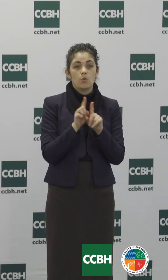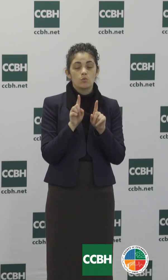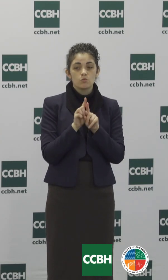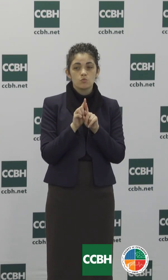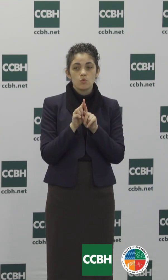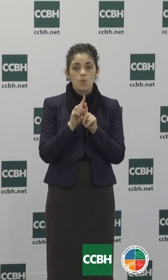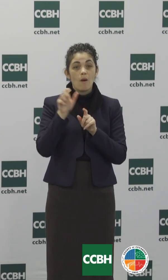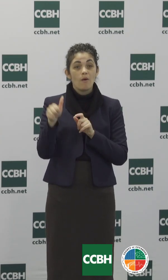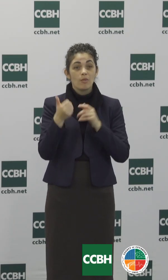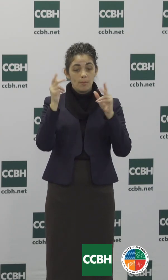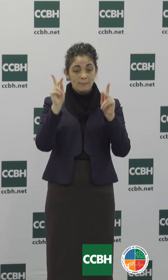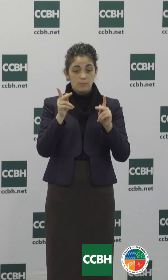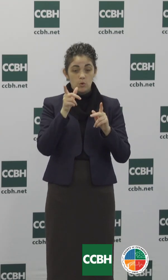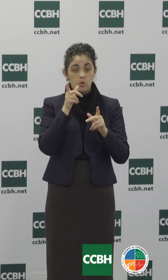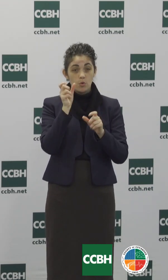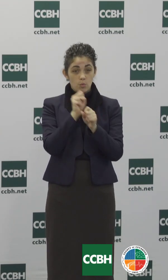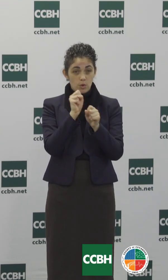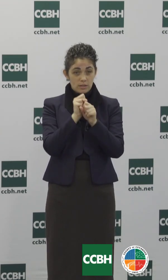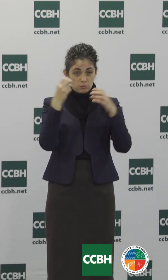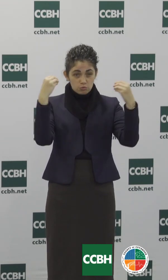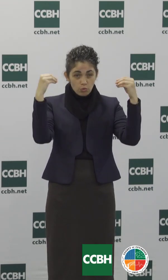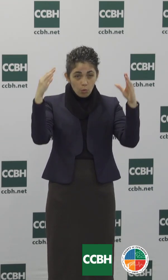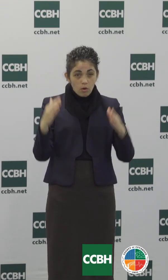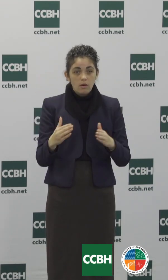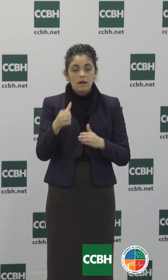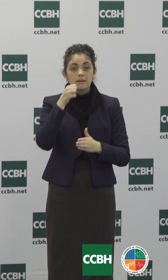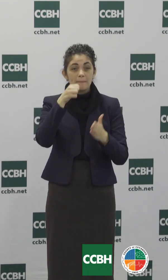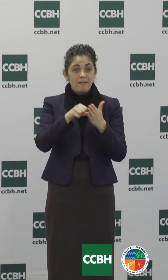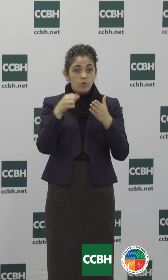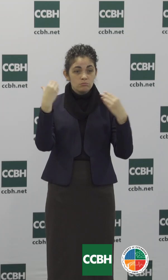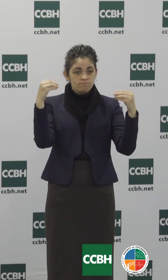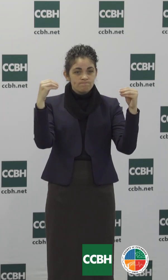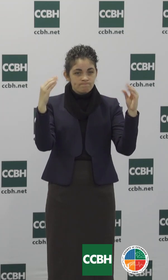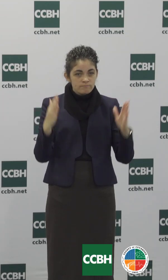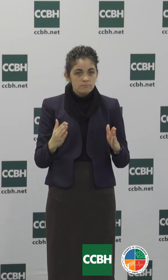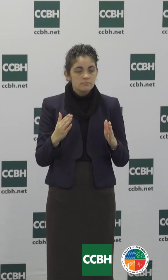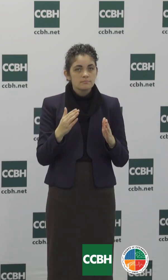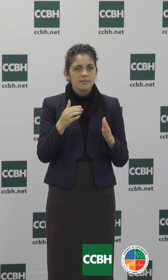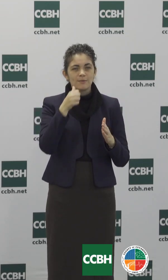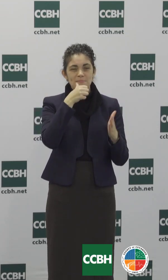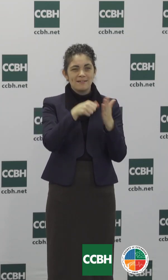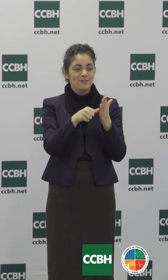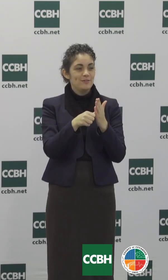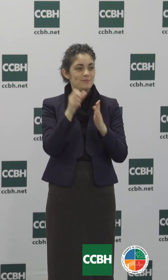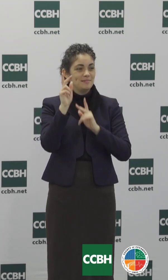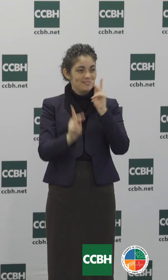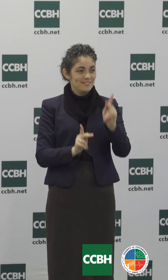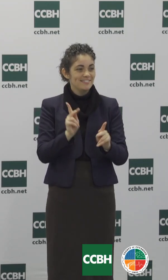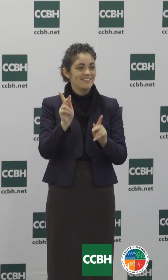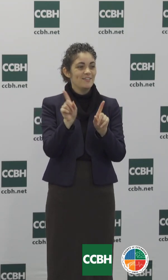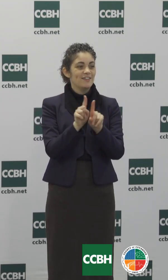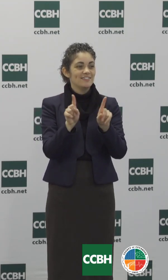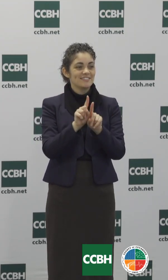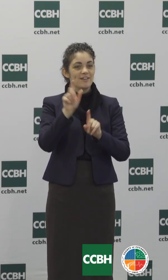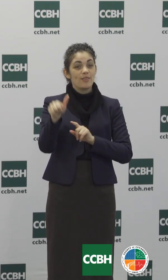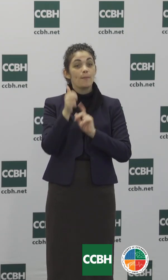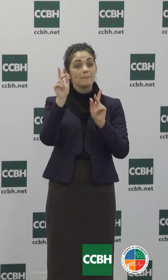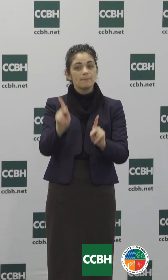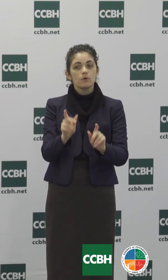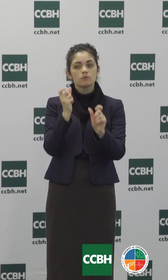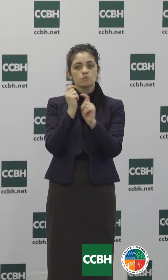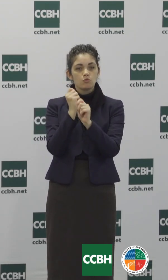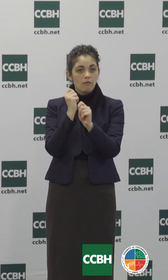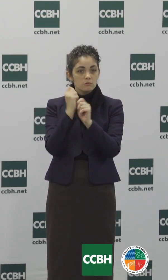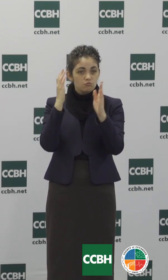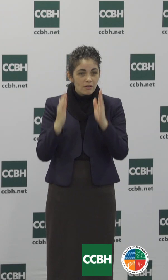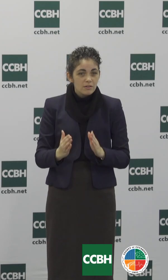retail employees, mail carriers, truck drivers, and other delivery personnel. They're the folks working at